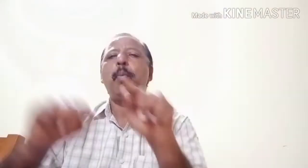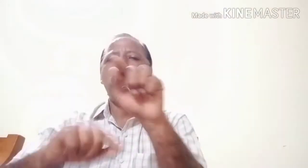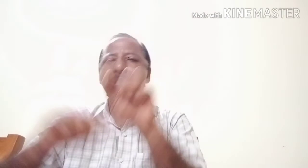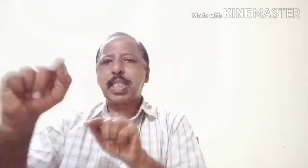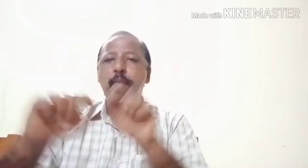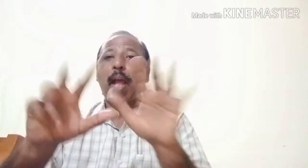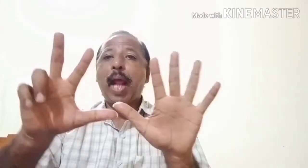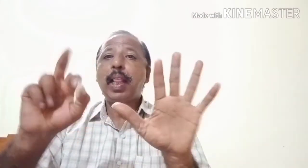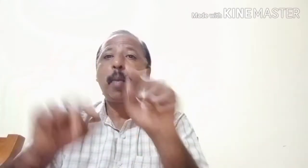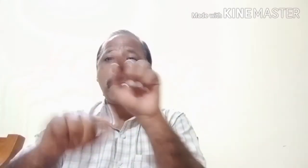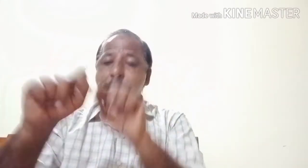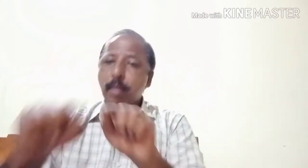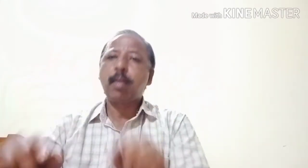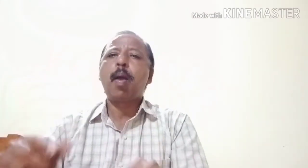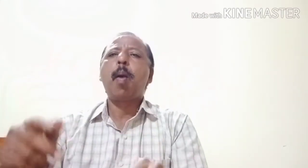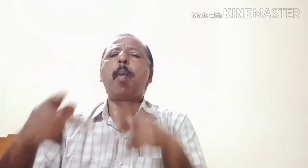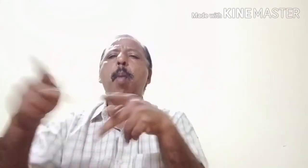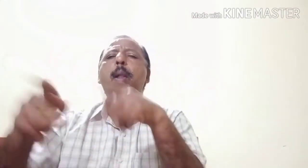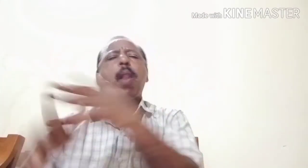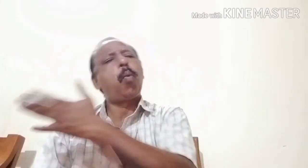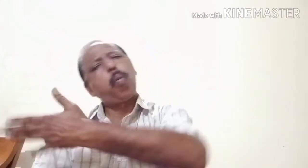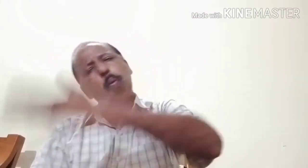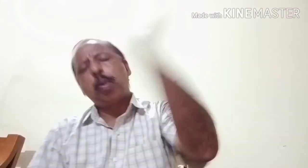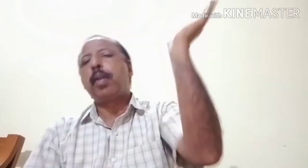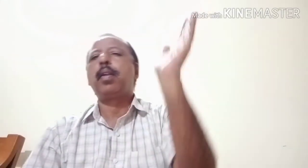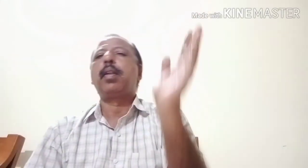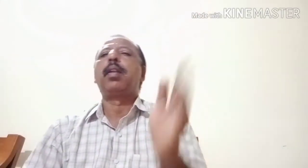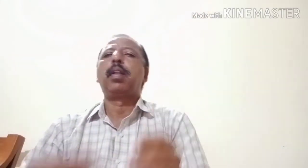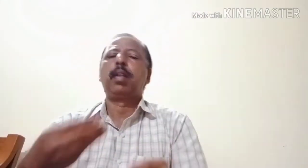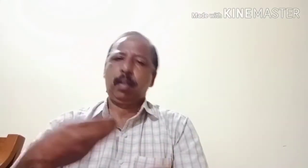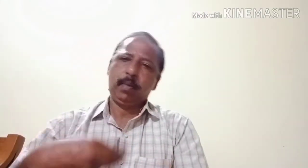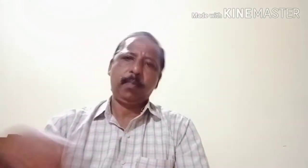Maharashtra government silence, Supreme Court won't speak up yet.